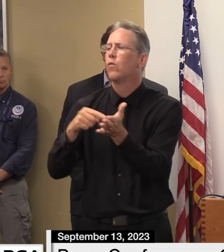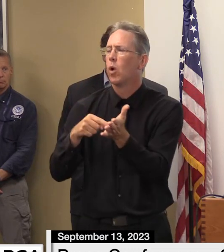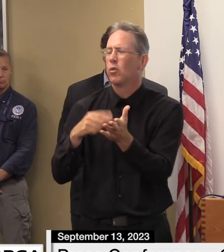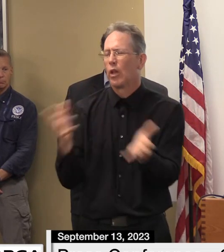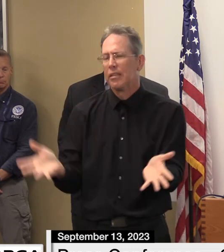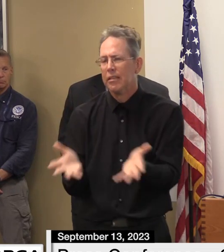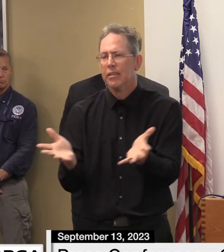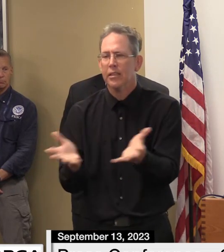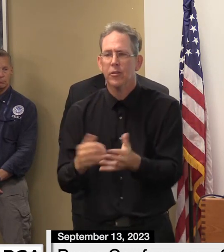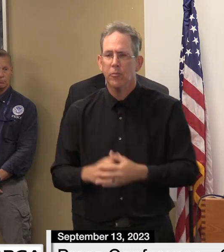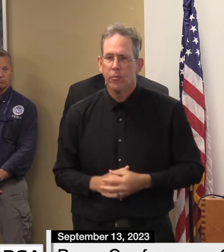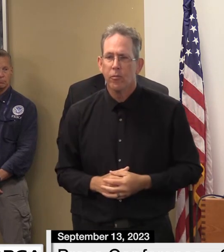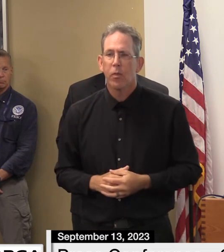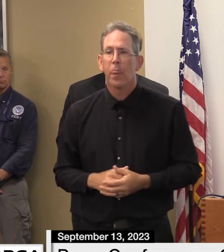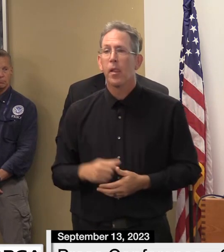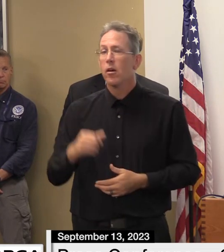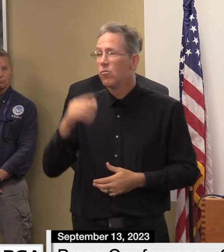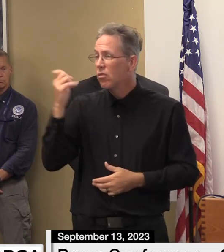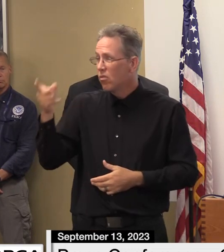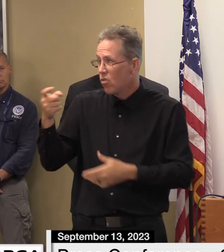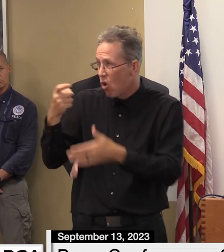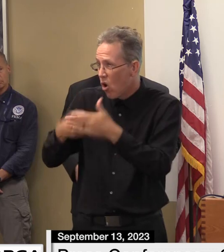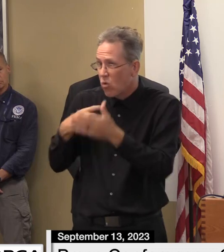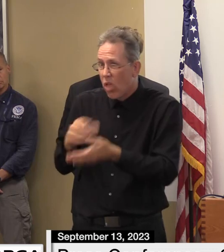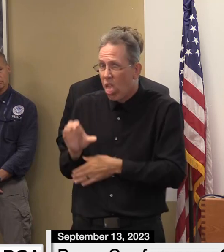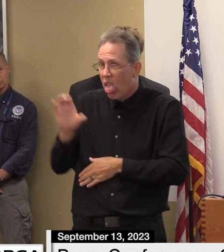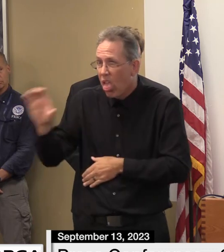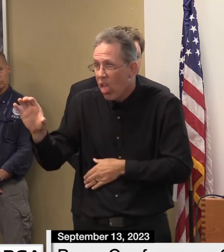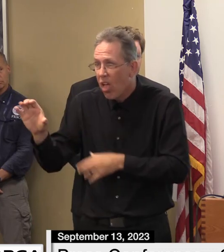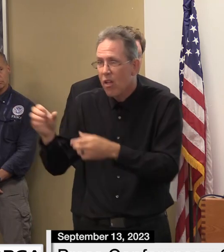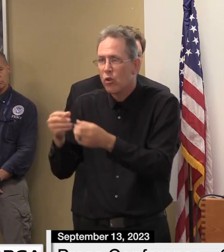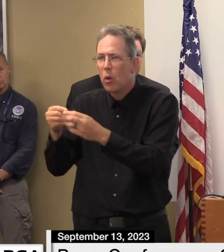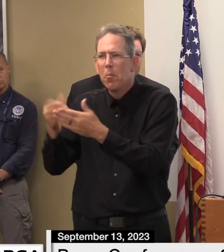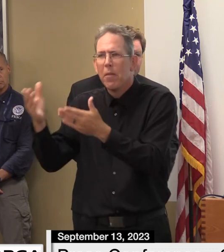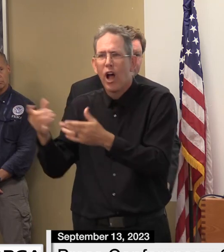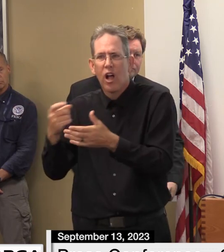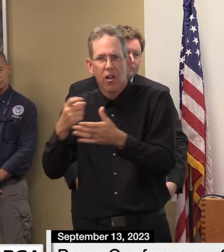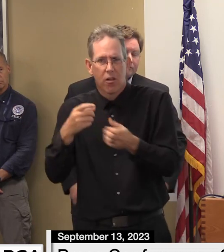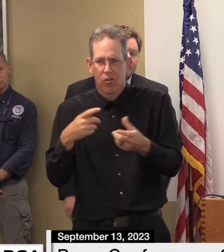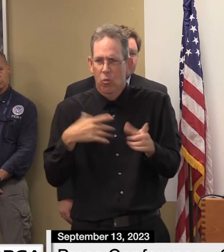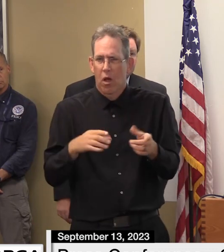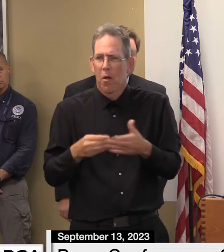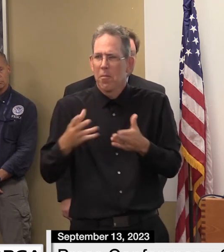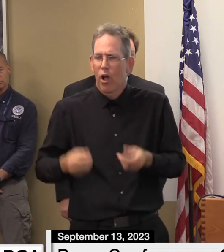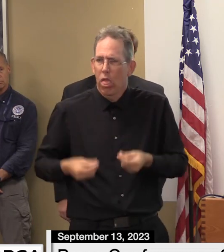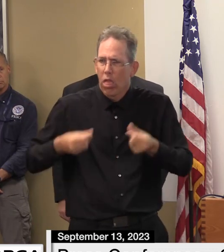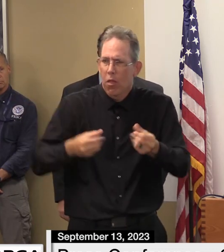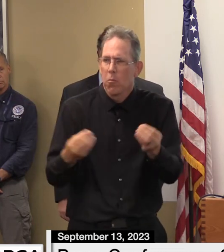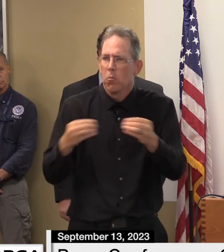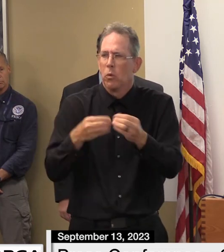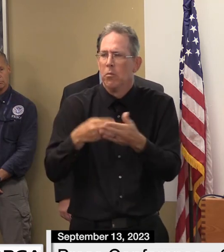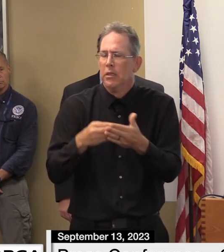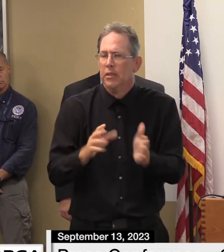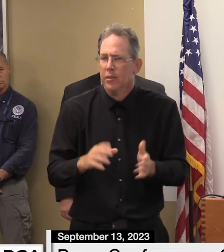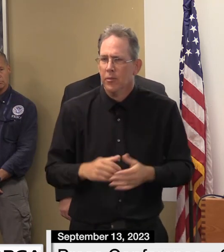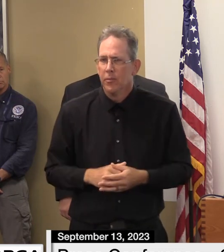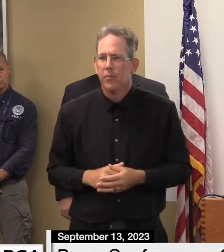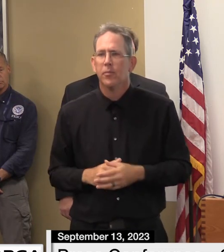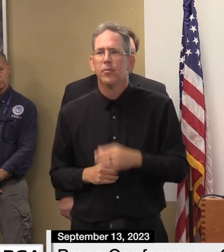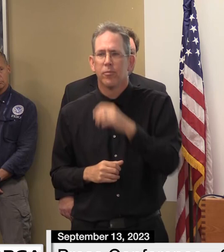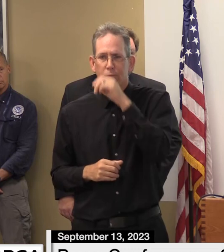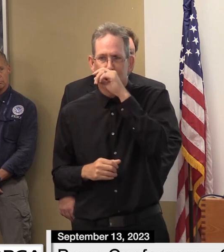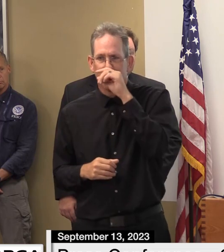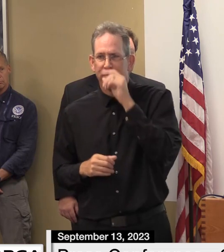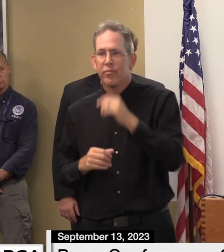costs don't get pushed on to the buyers of those homes. Included in these investments are investments also